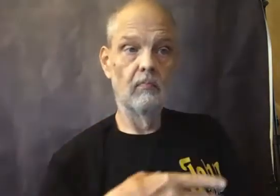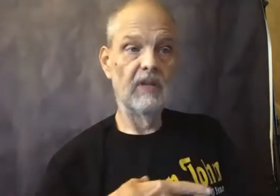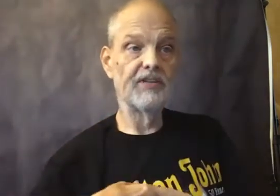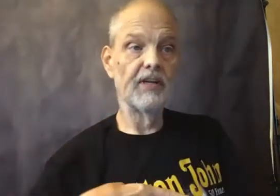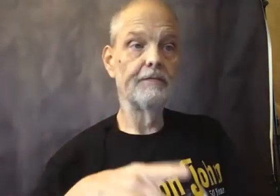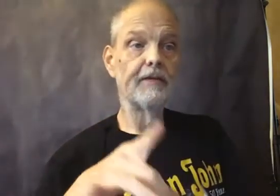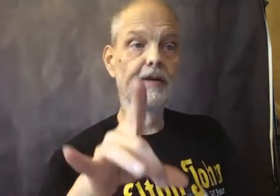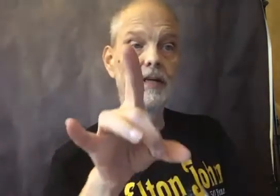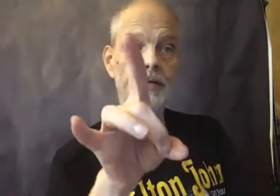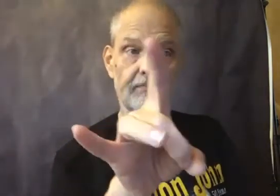There's a little flick right at the end.